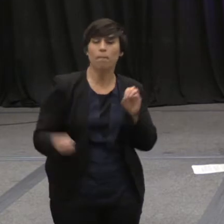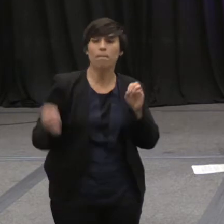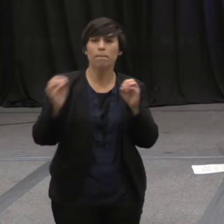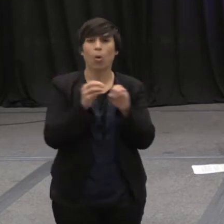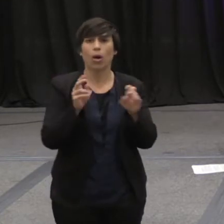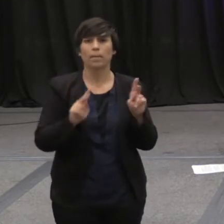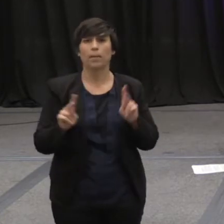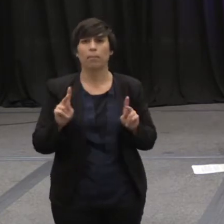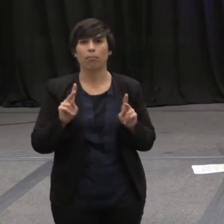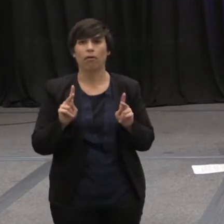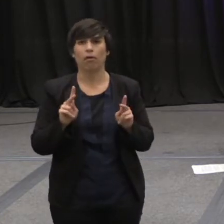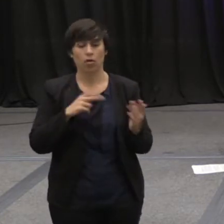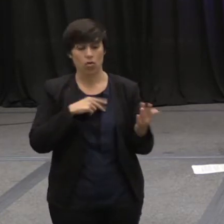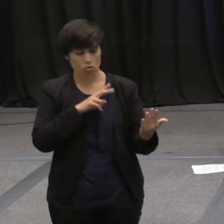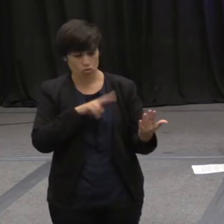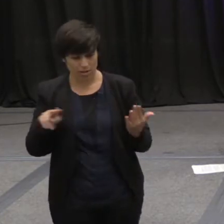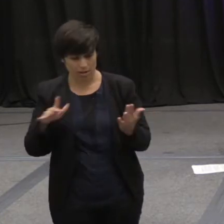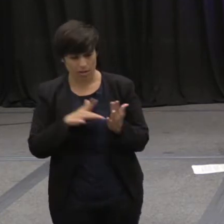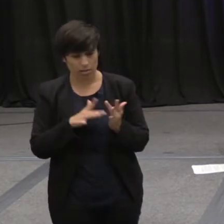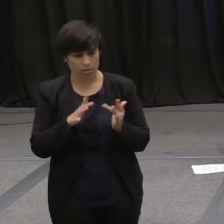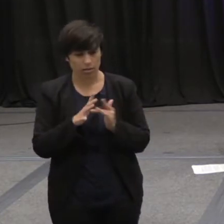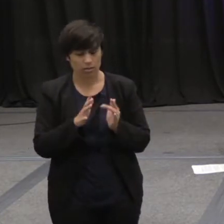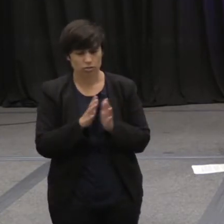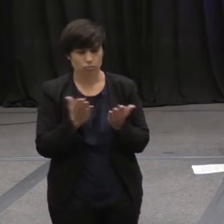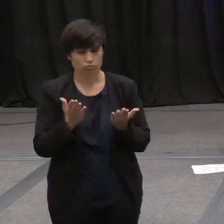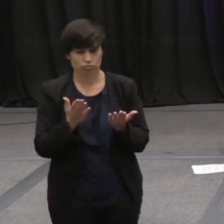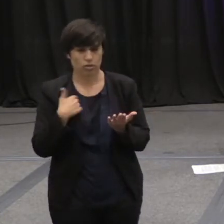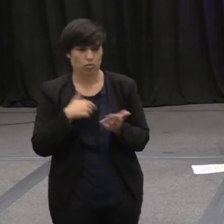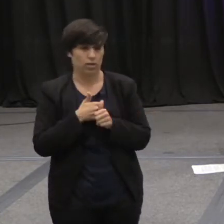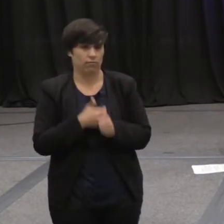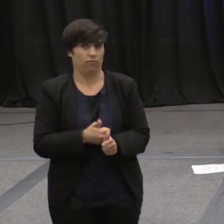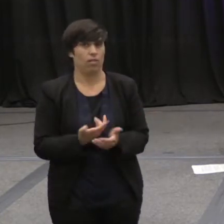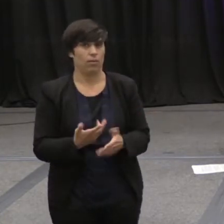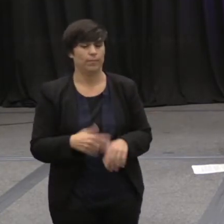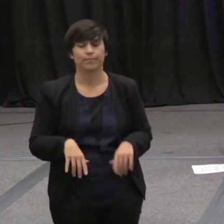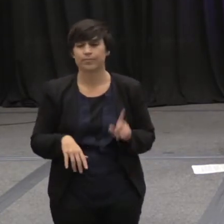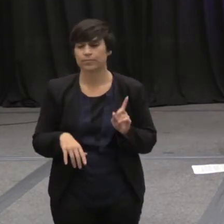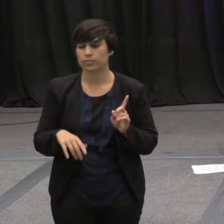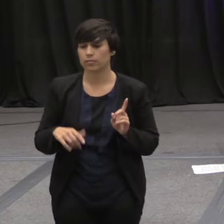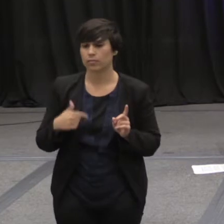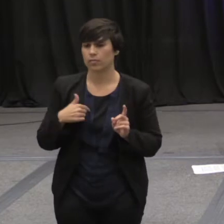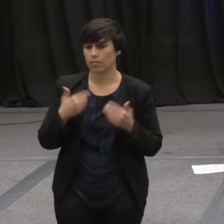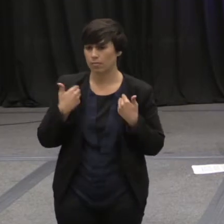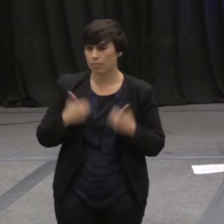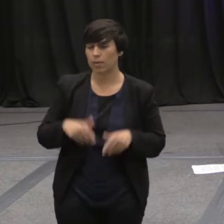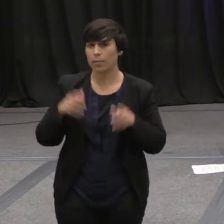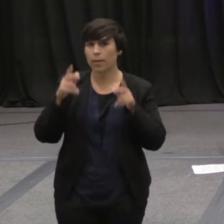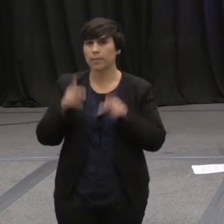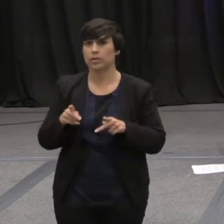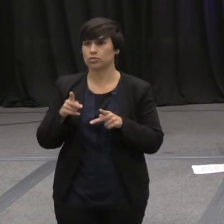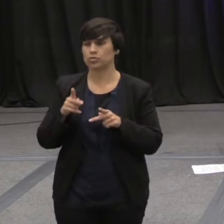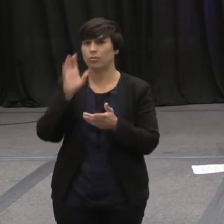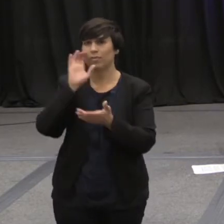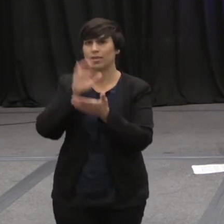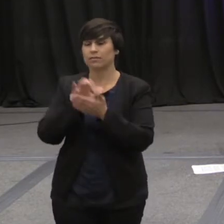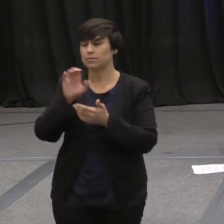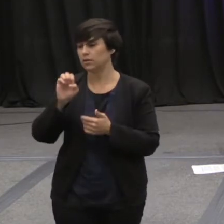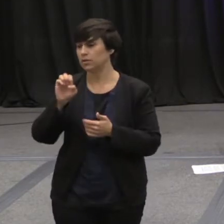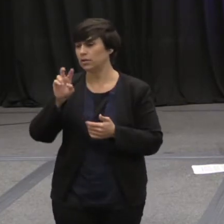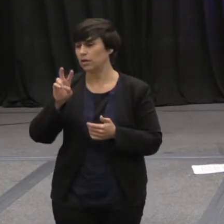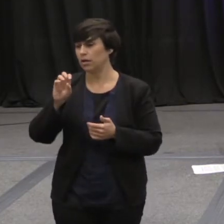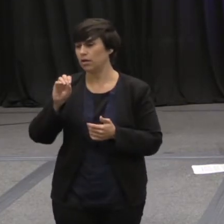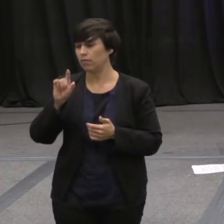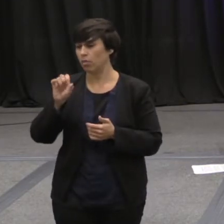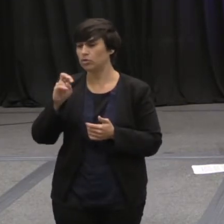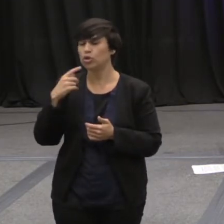the scripture we claim to follow. So as someone who believes in evolution, so whether we are made in the image of